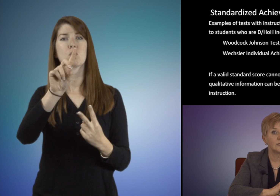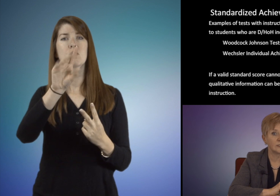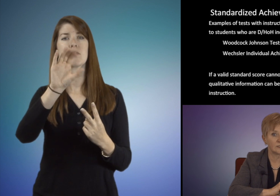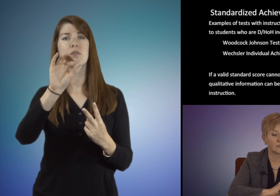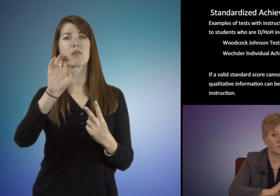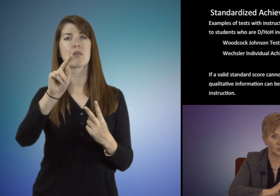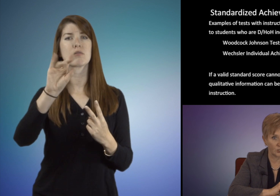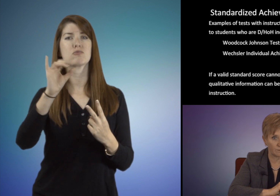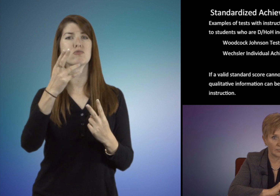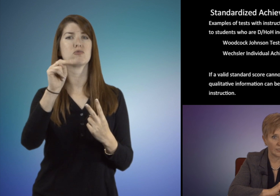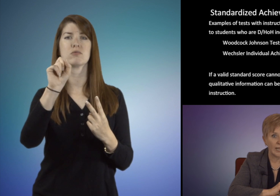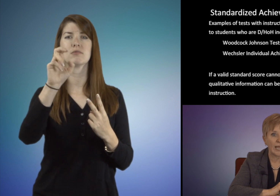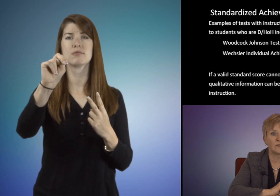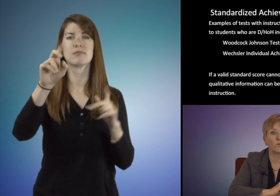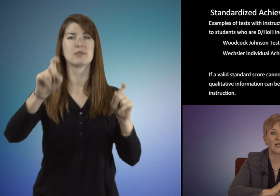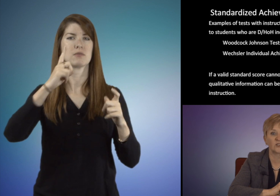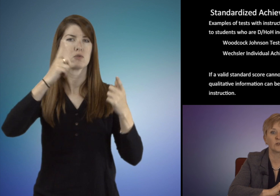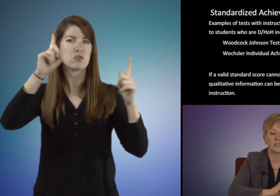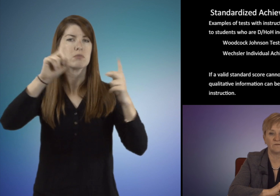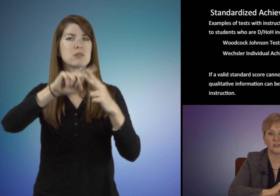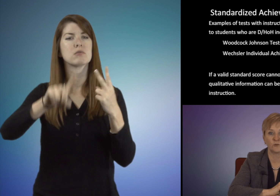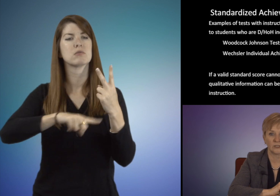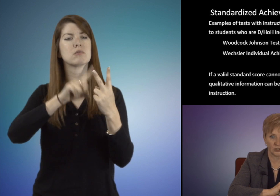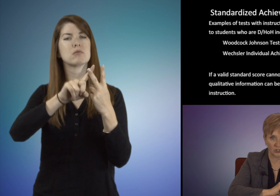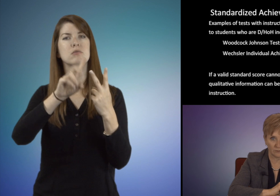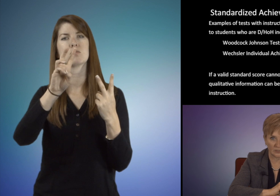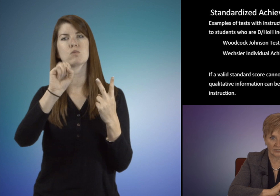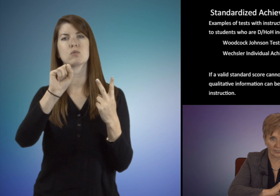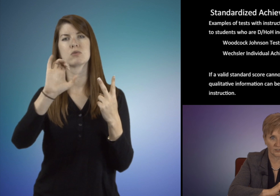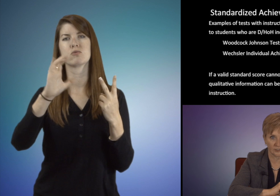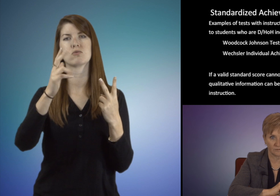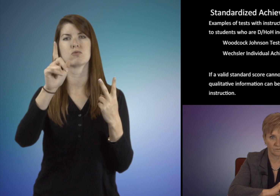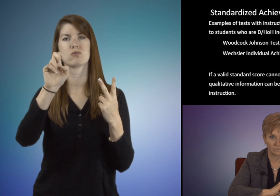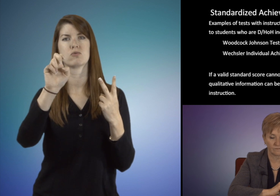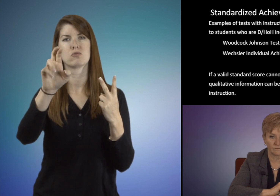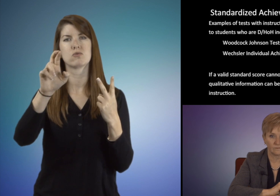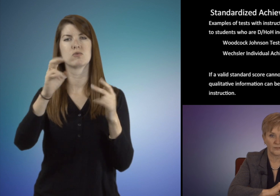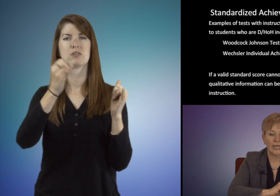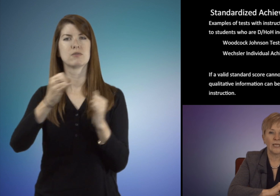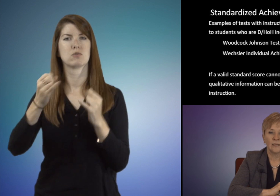Woodcock-Johnson Tests of Achievement and the Wechsler Individual Achievement Test.